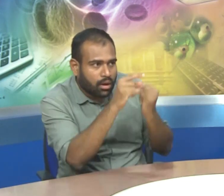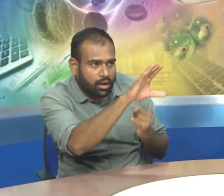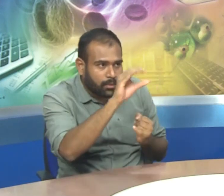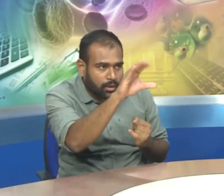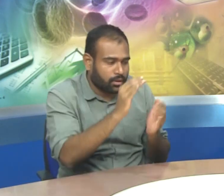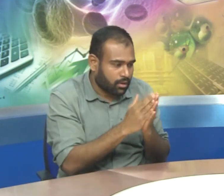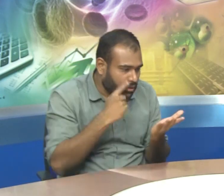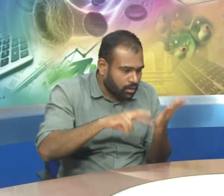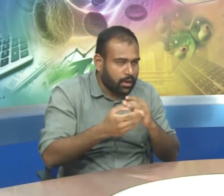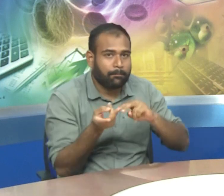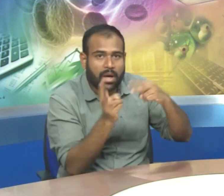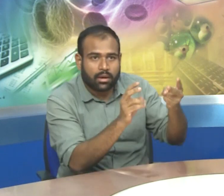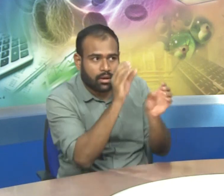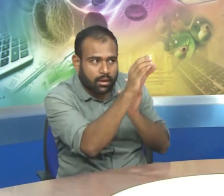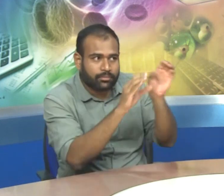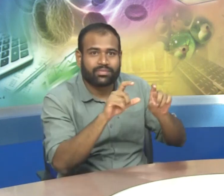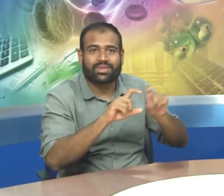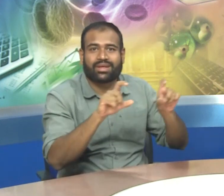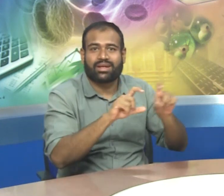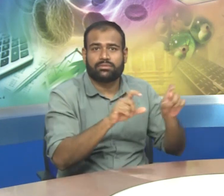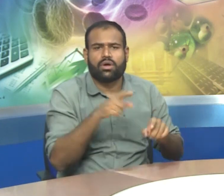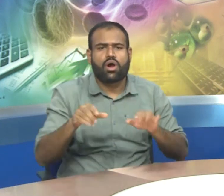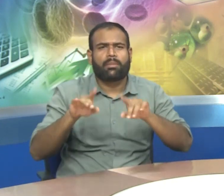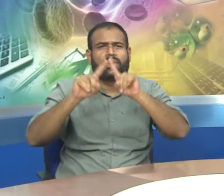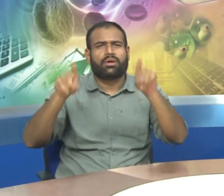is less concerned with the instructing user.